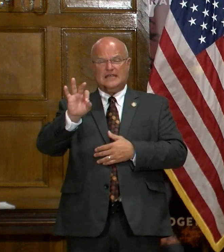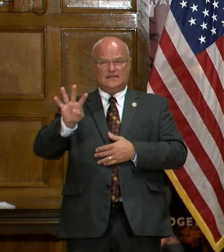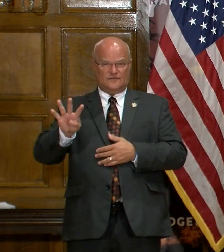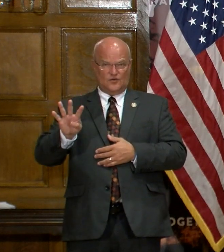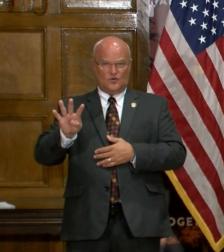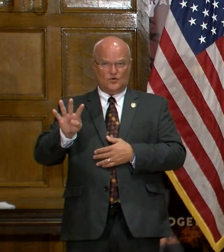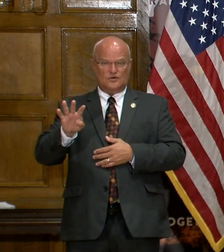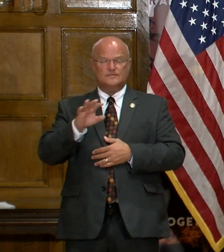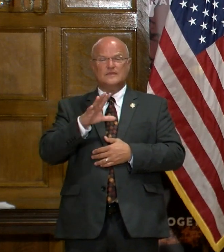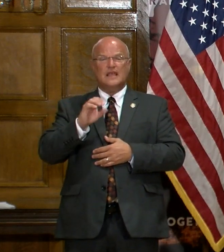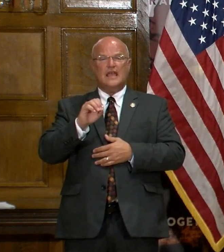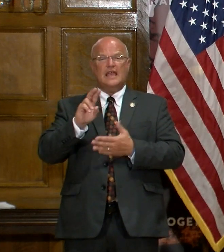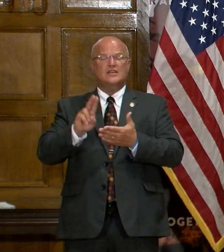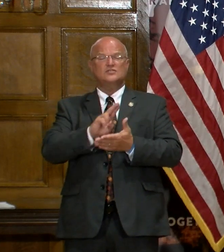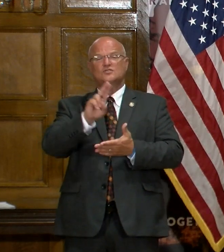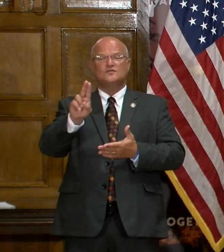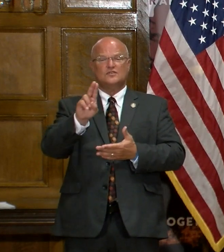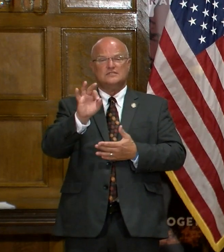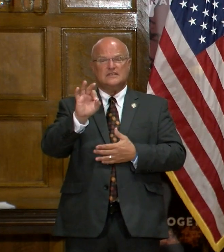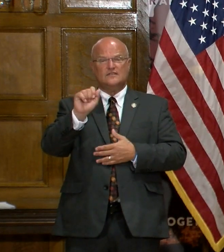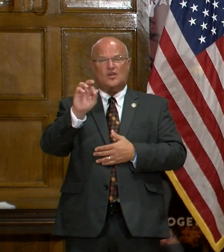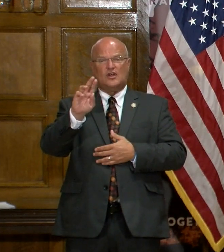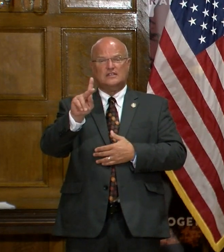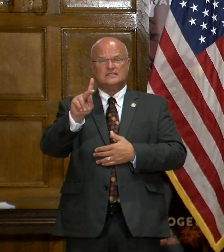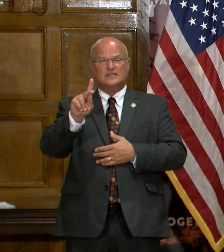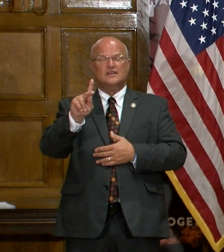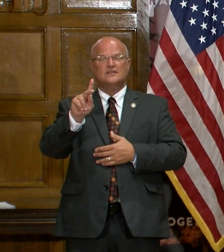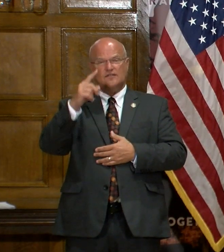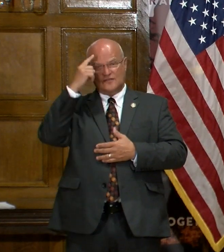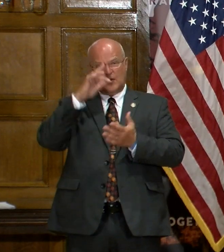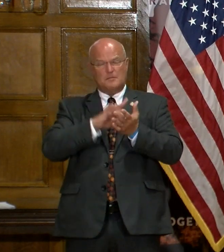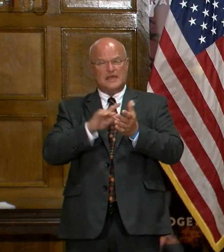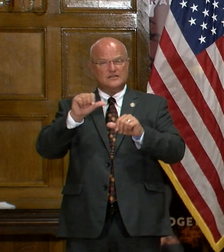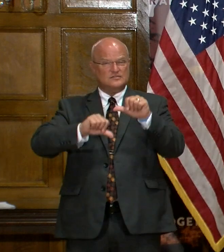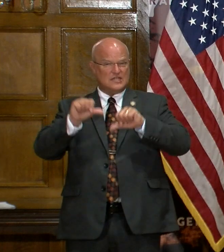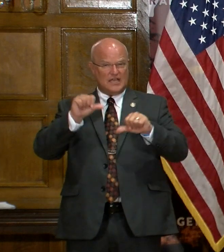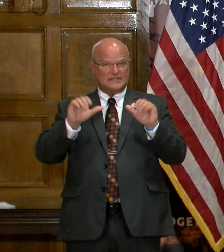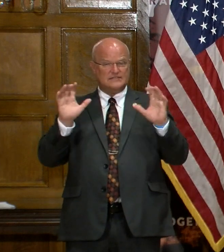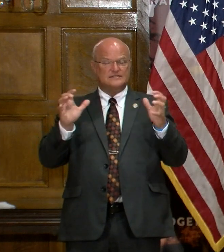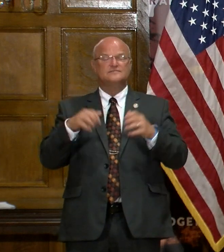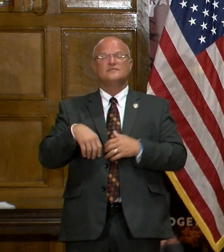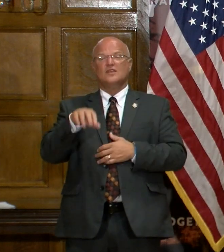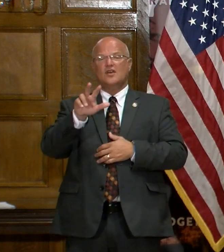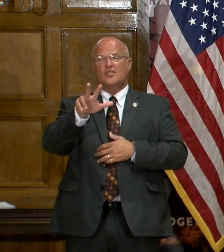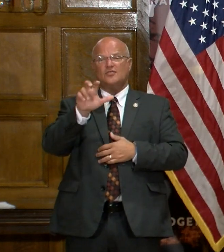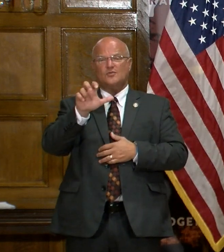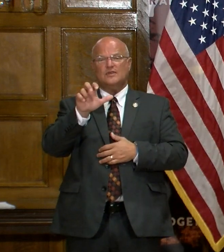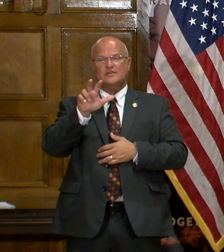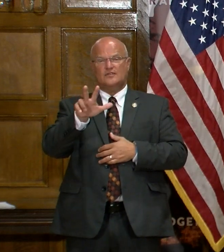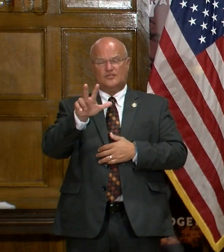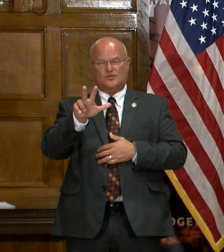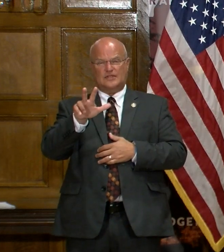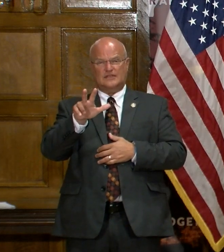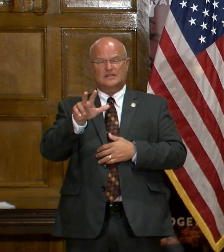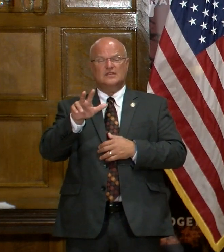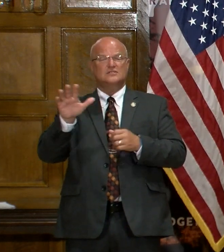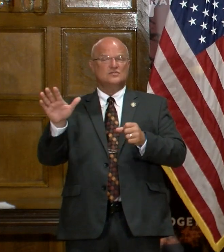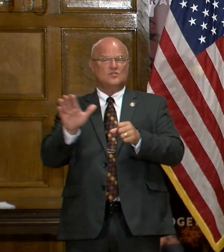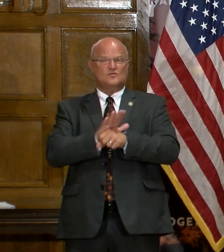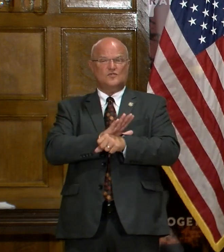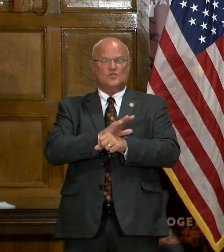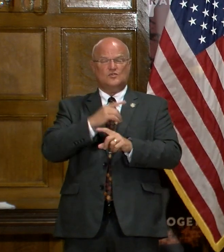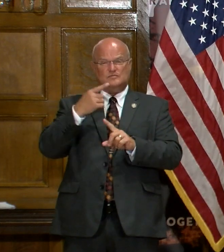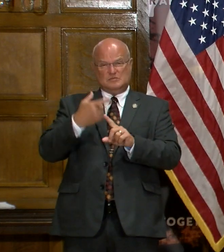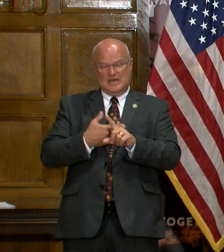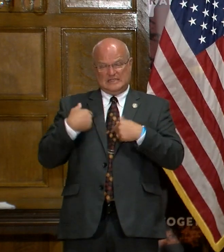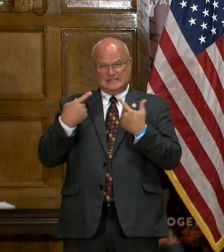3,194, and University of Arkansas for Medical Sciences at 303. Total number of tests performed this